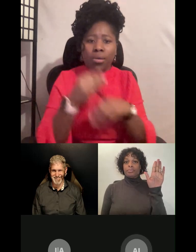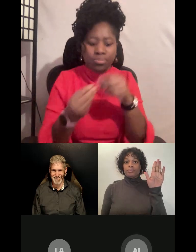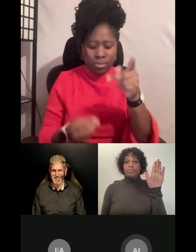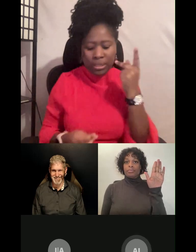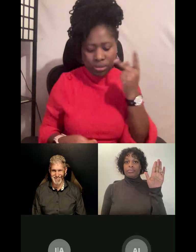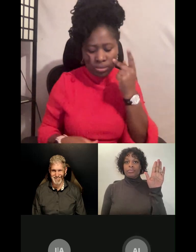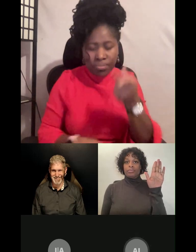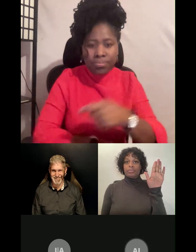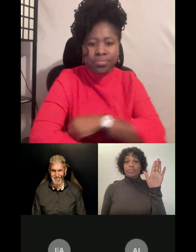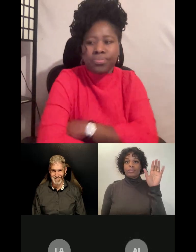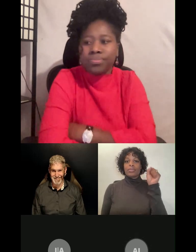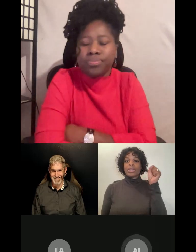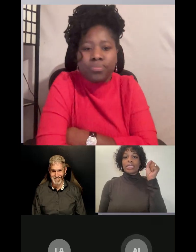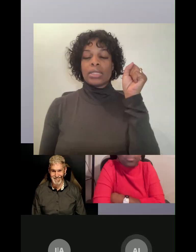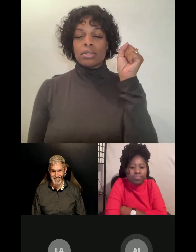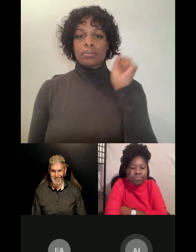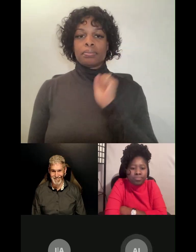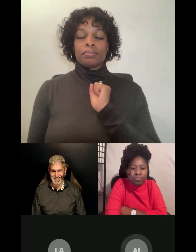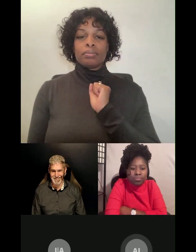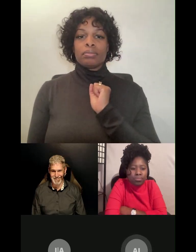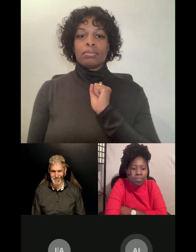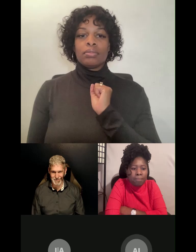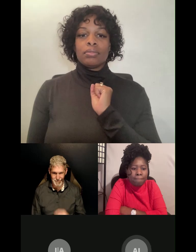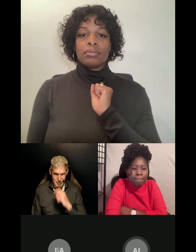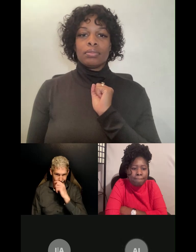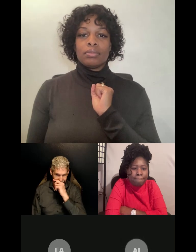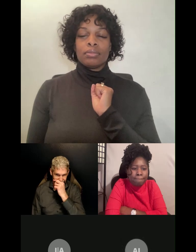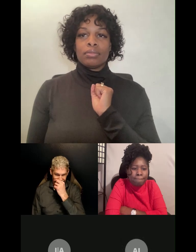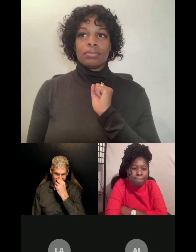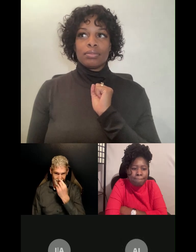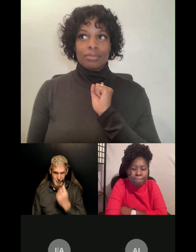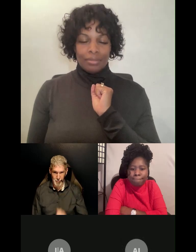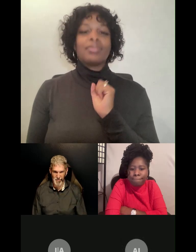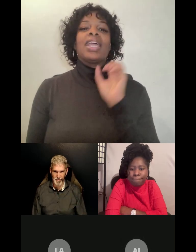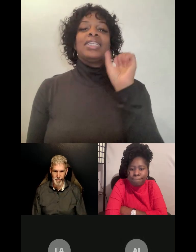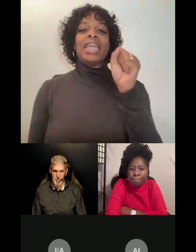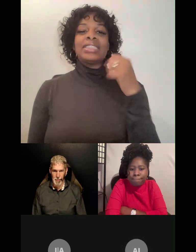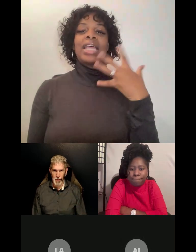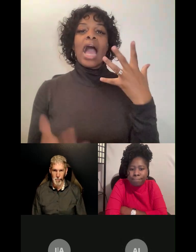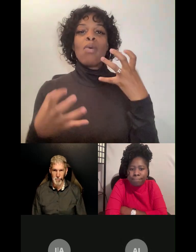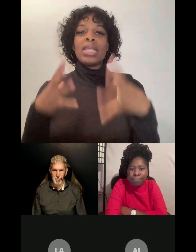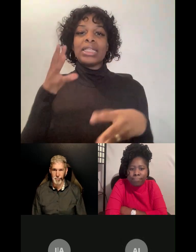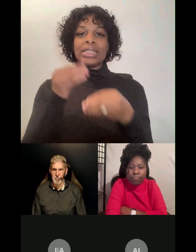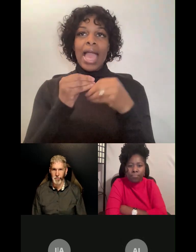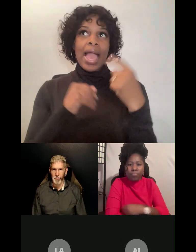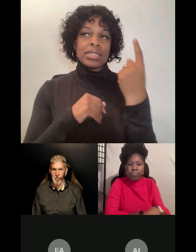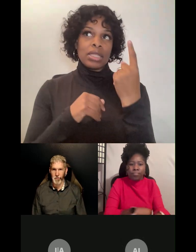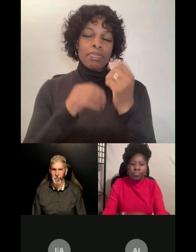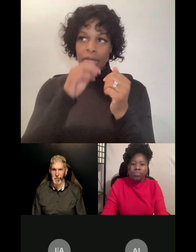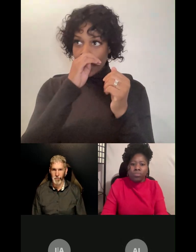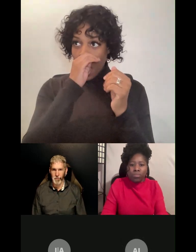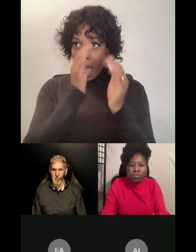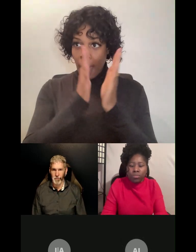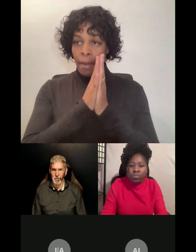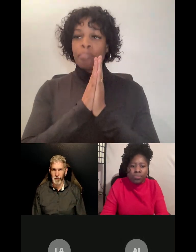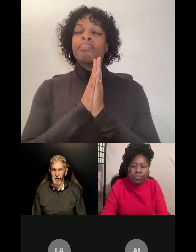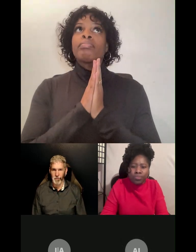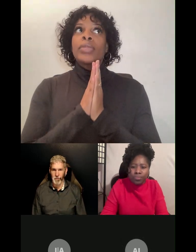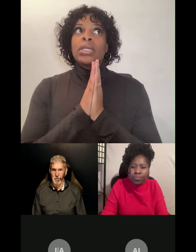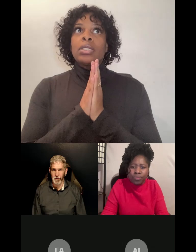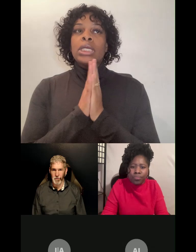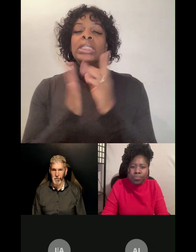said, the main theme of this is resiliency. So, Katrina, you have more to add? Go ahead. Yeah, I would like to add something.